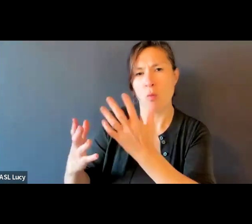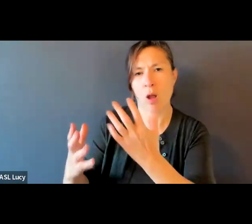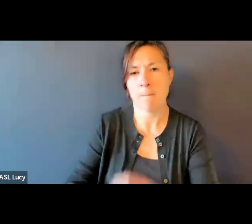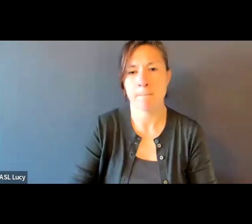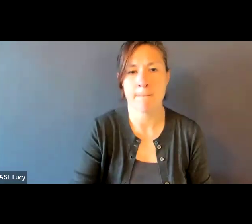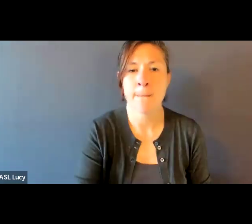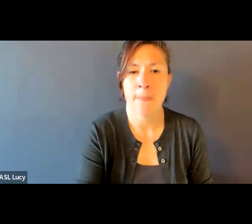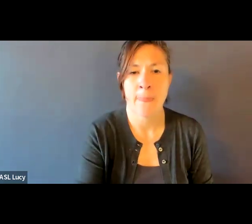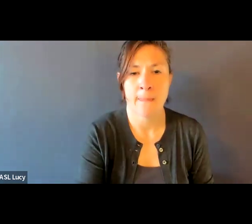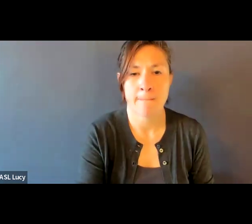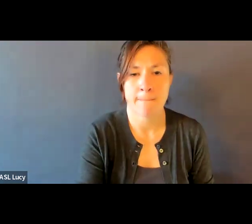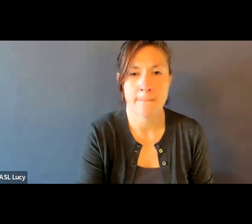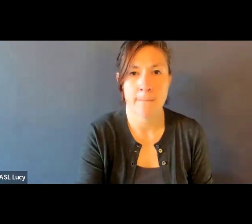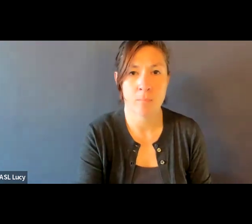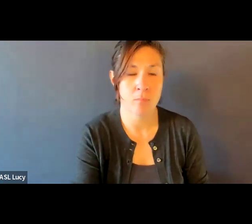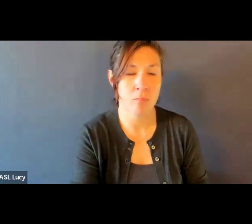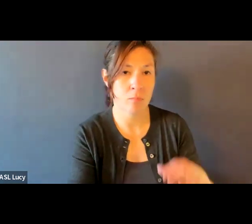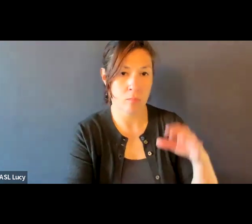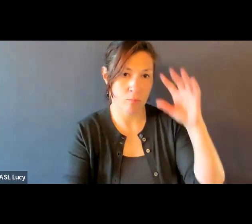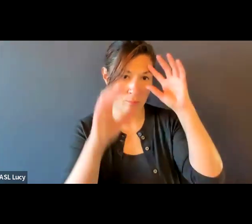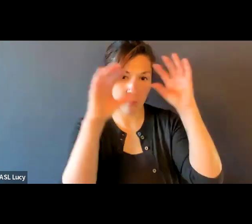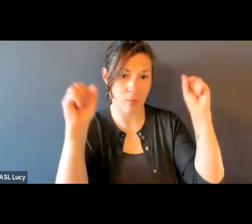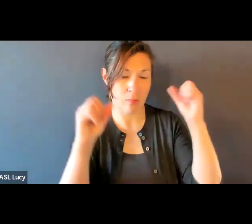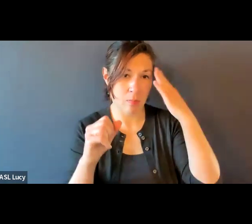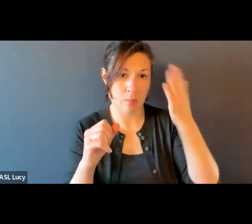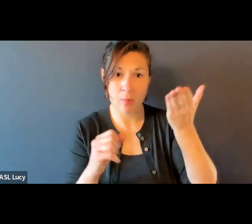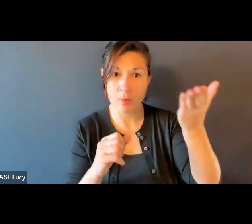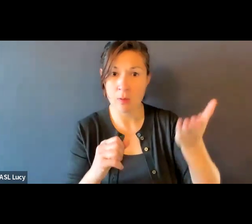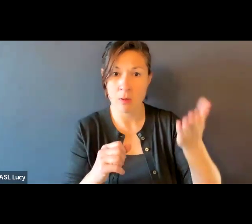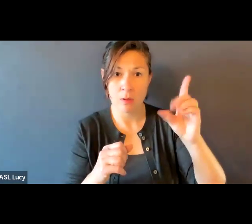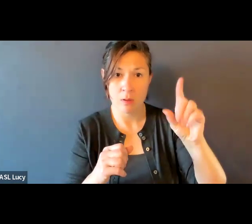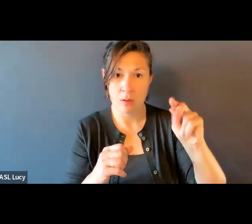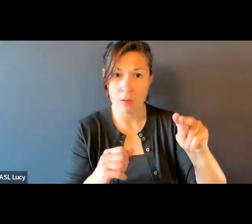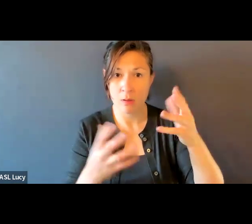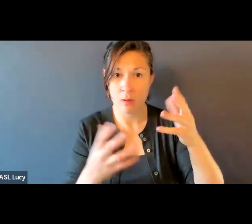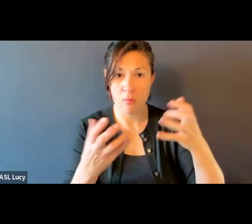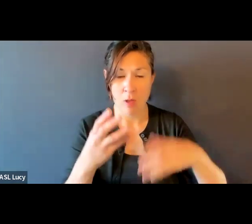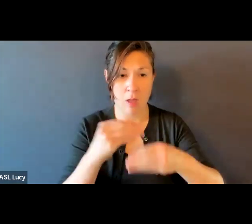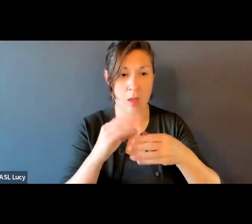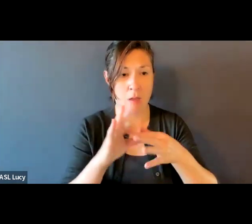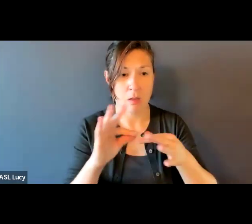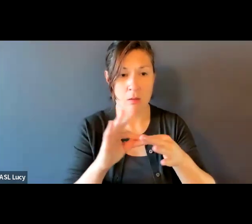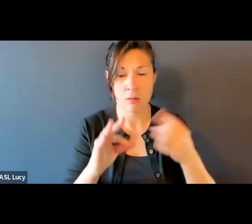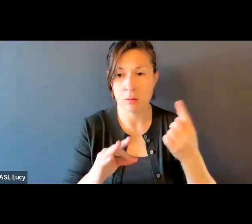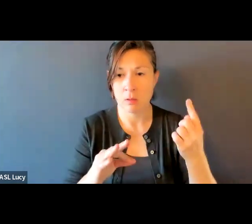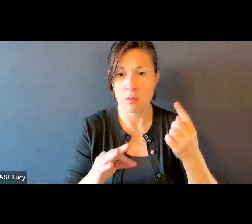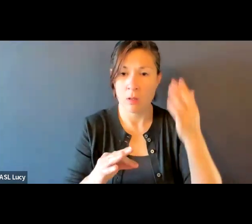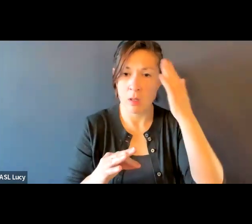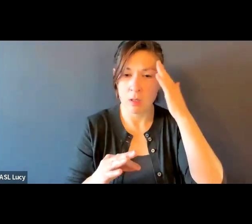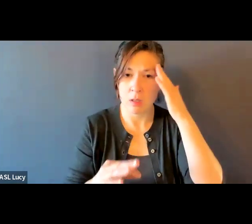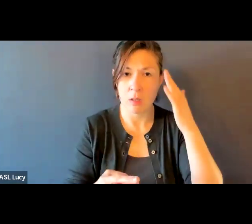I don't know if Dan, you would like to add to this, but I'll say from my perspective, I think some of this is